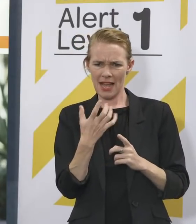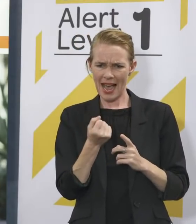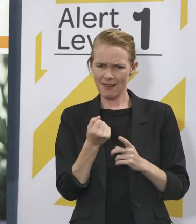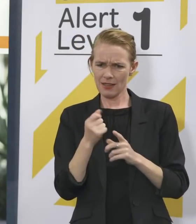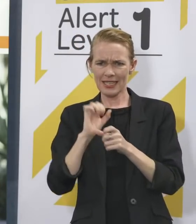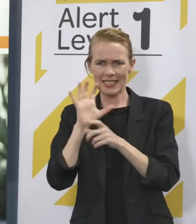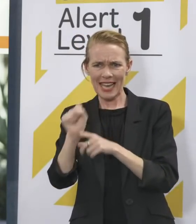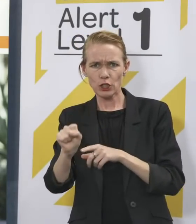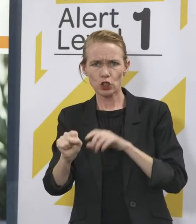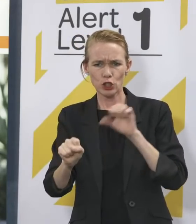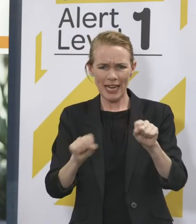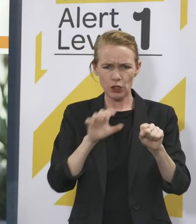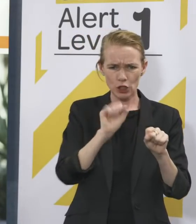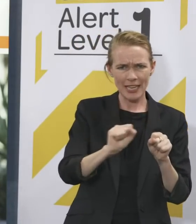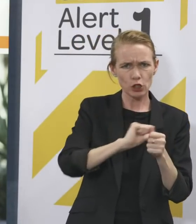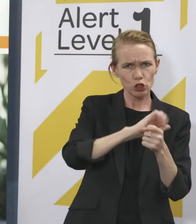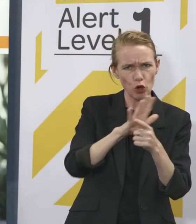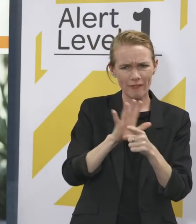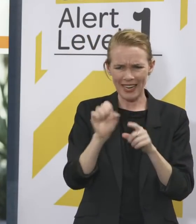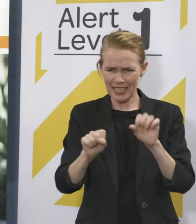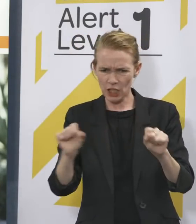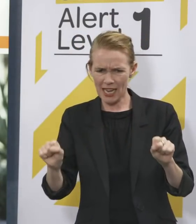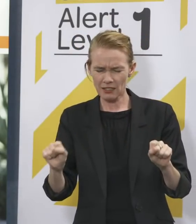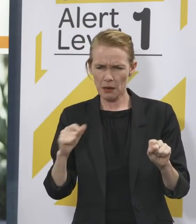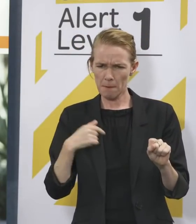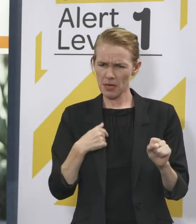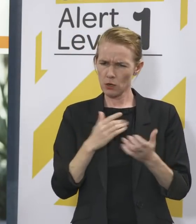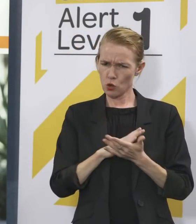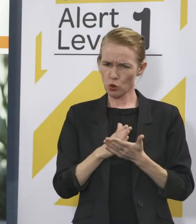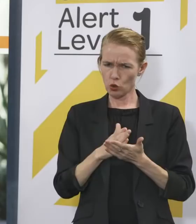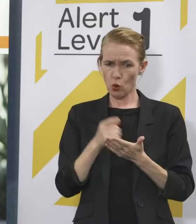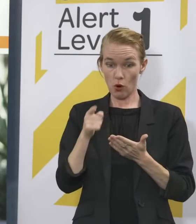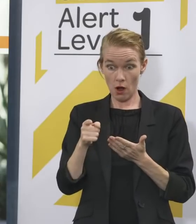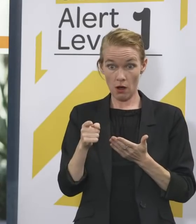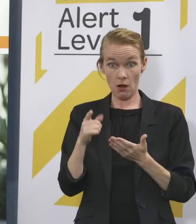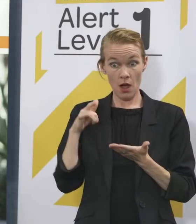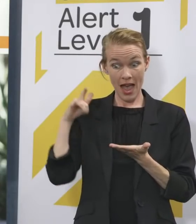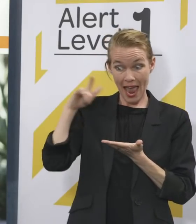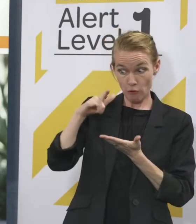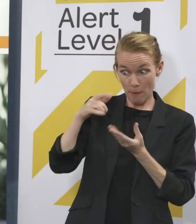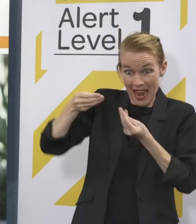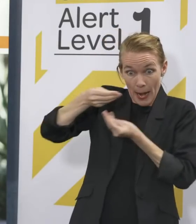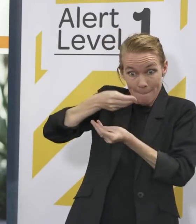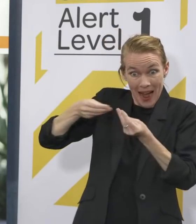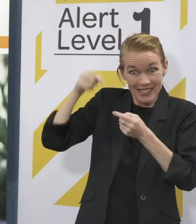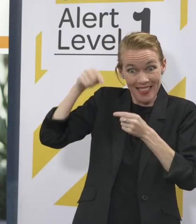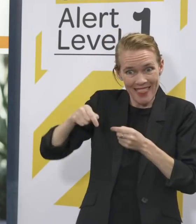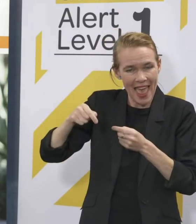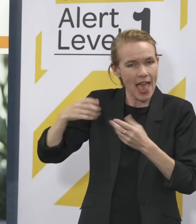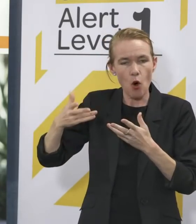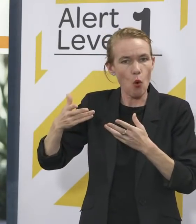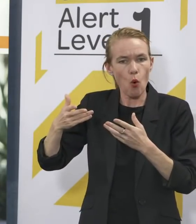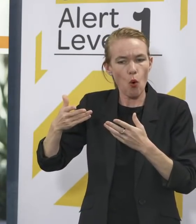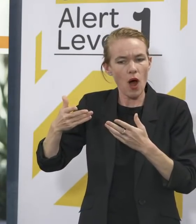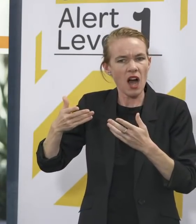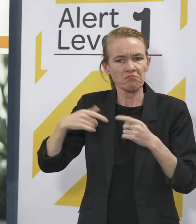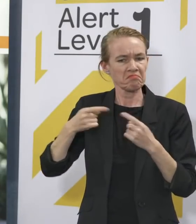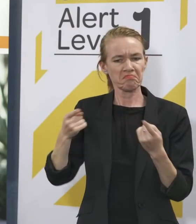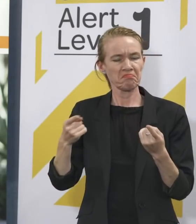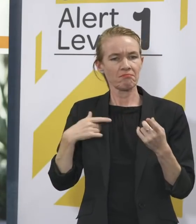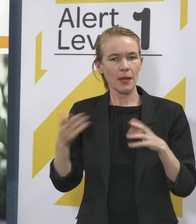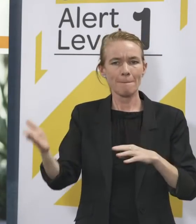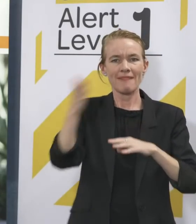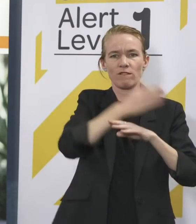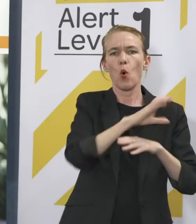figure out whether, the origins of those mutations of the virus? Not yet, but we will be able to, because we know ESR has got